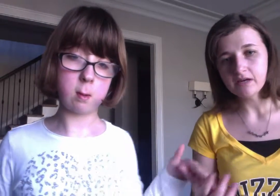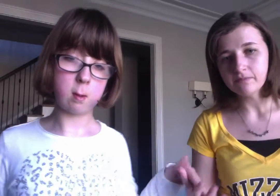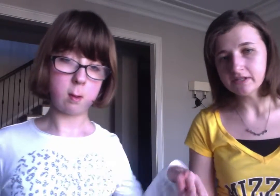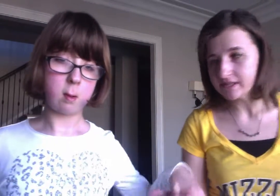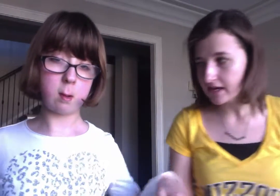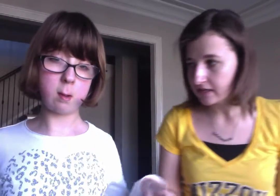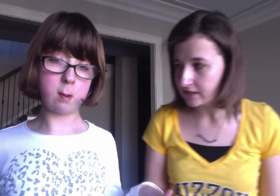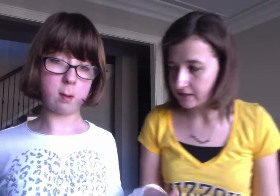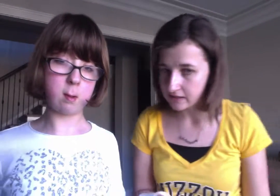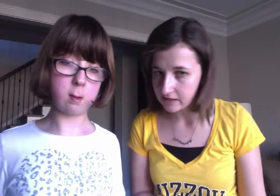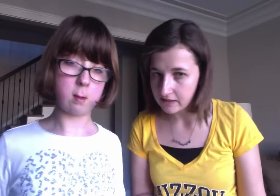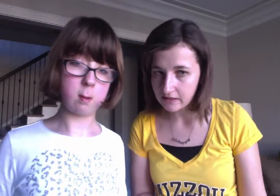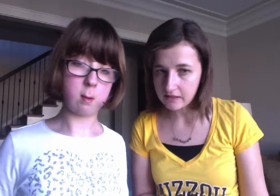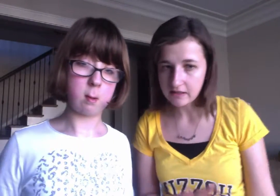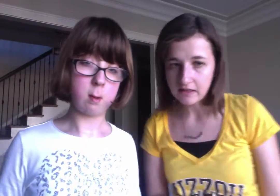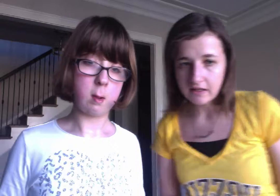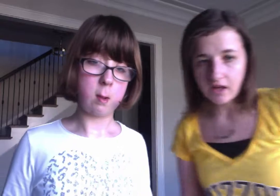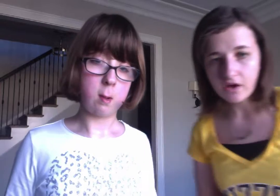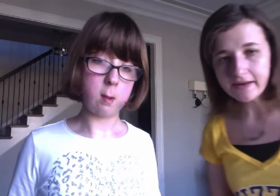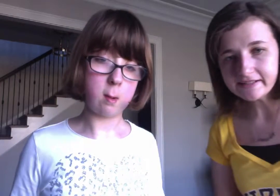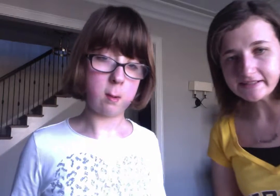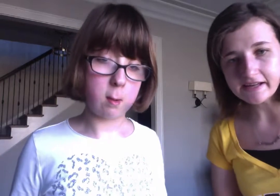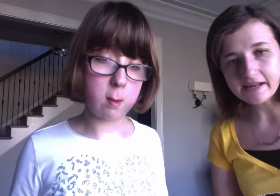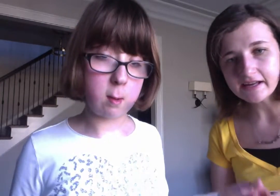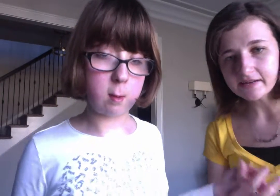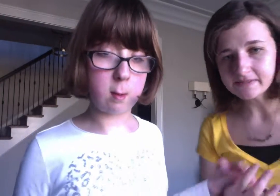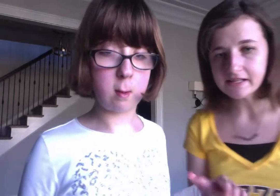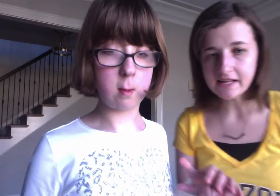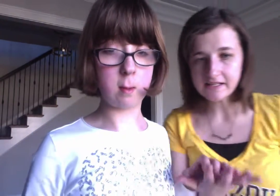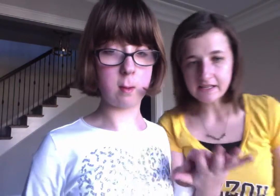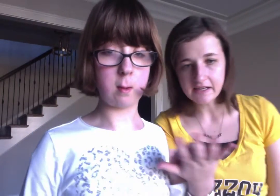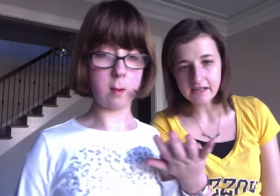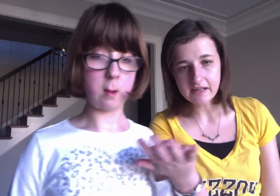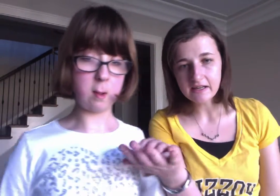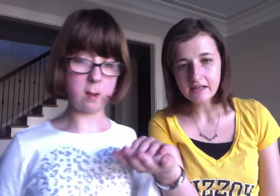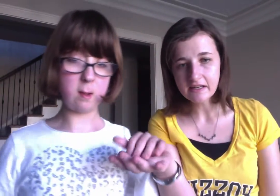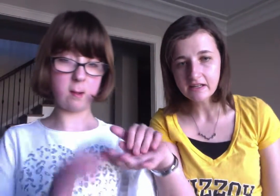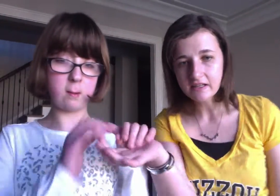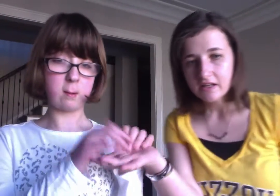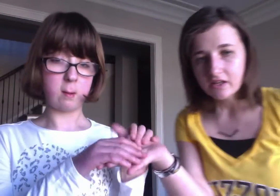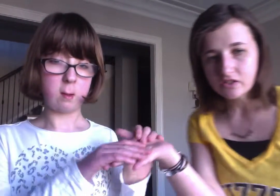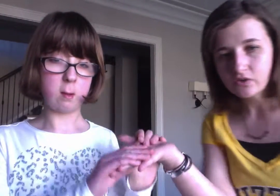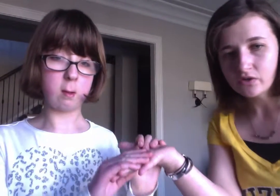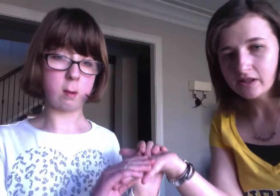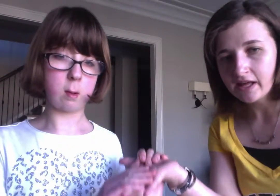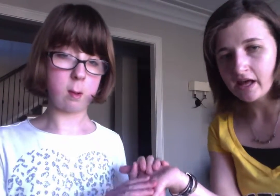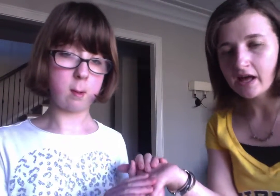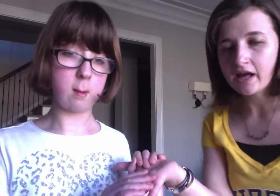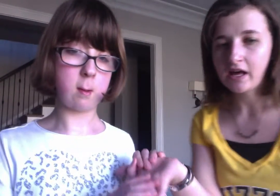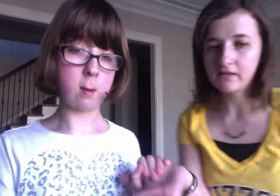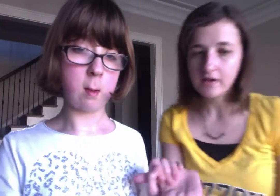people dying, oh, it's time to lend a hand to life,